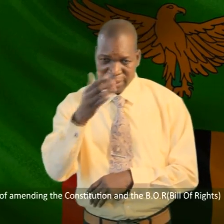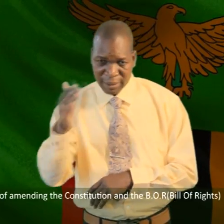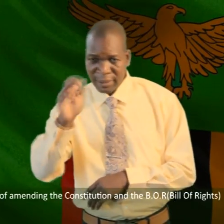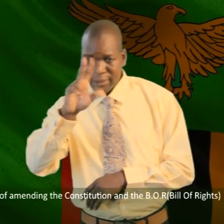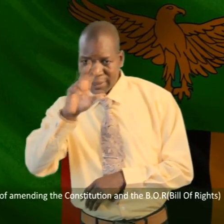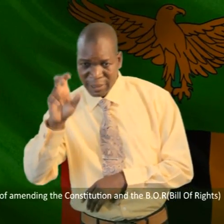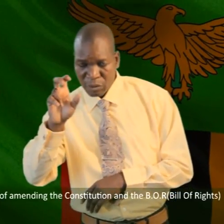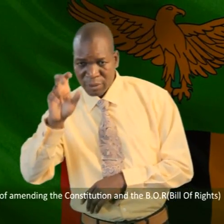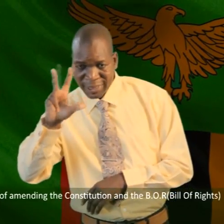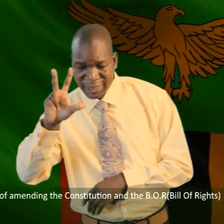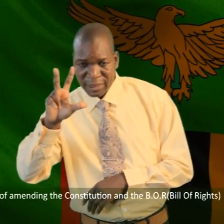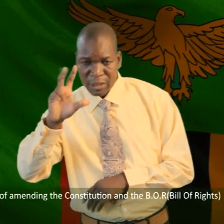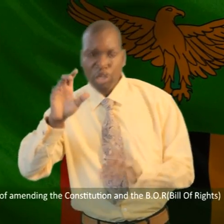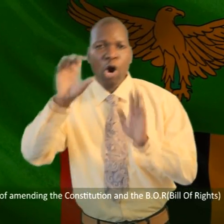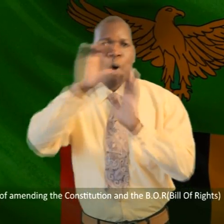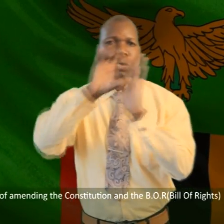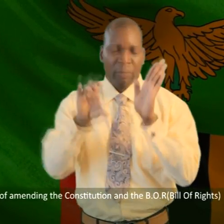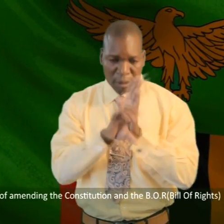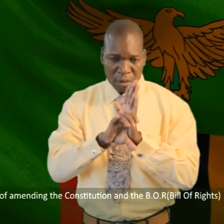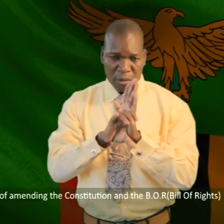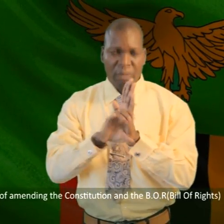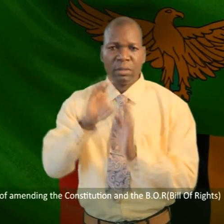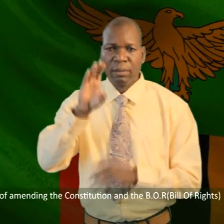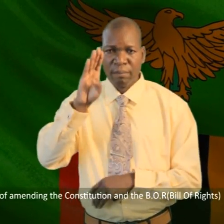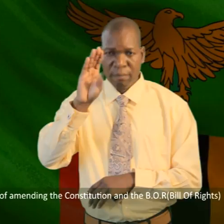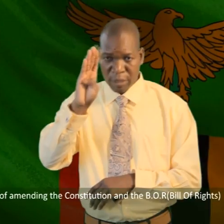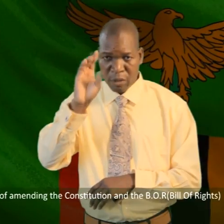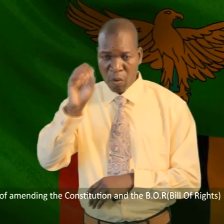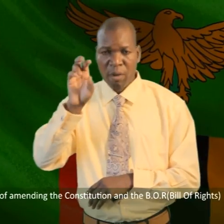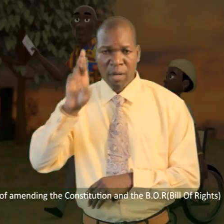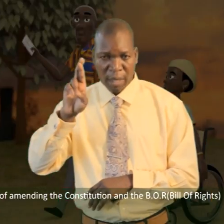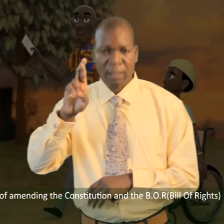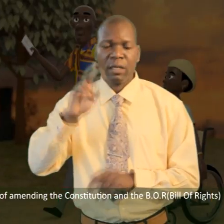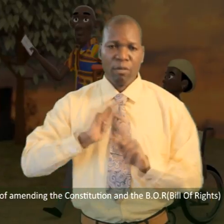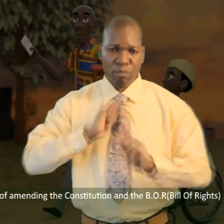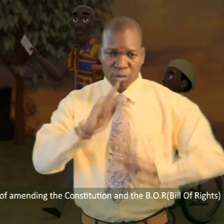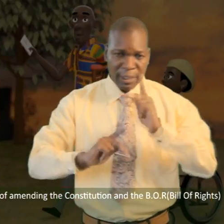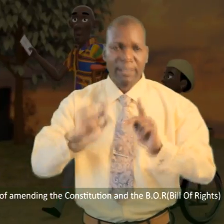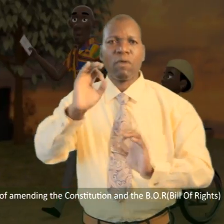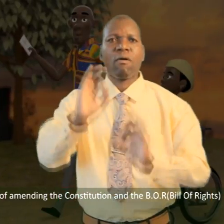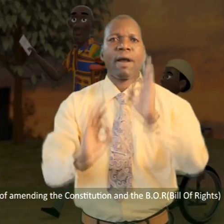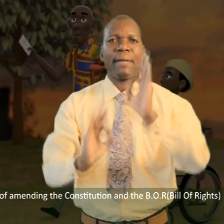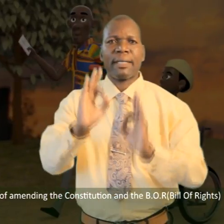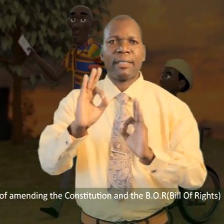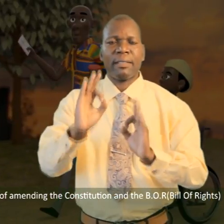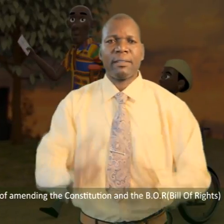of amending the Constitution and the BOR or the Bill of Rights.